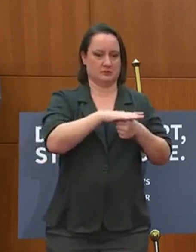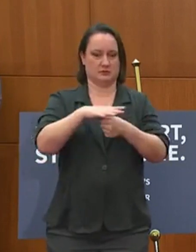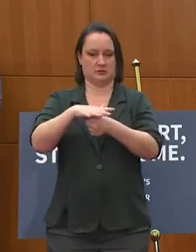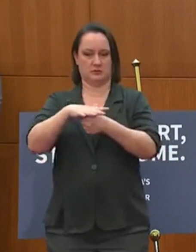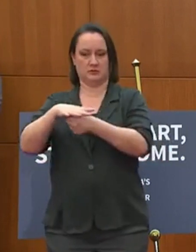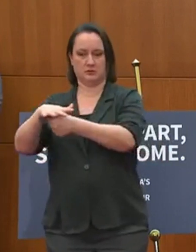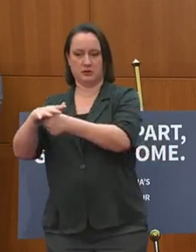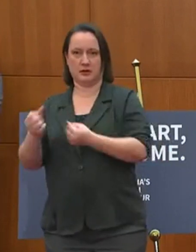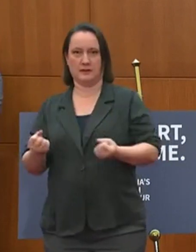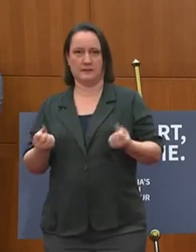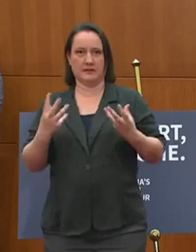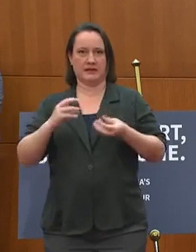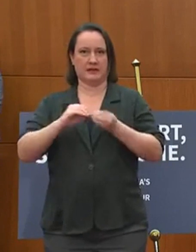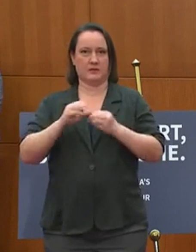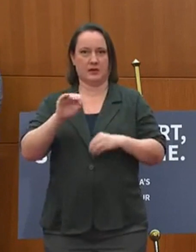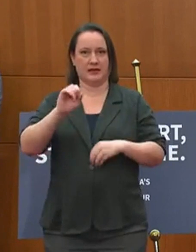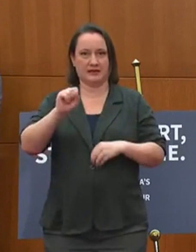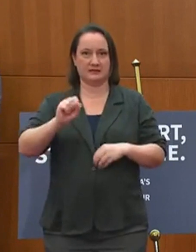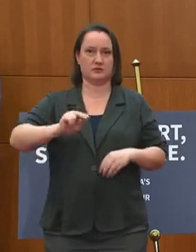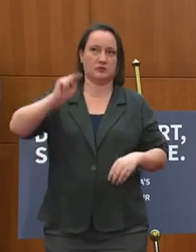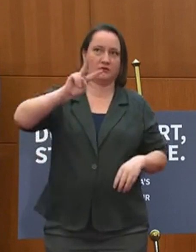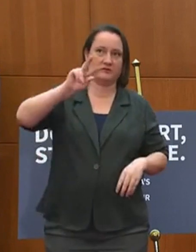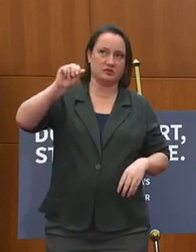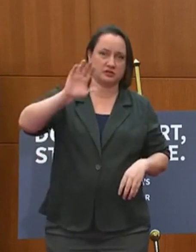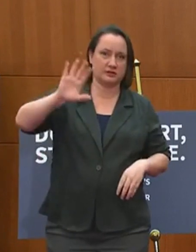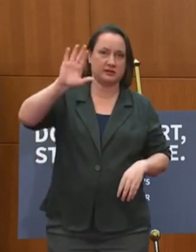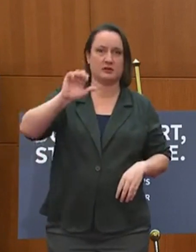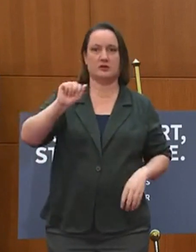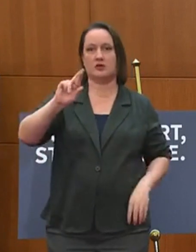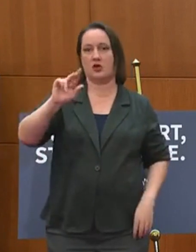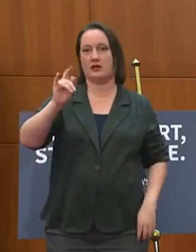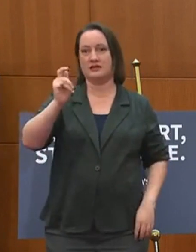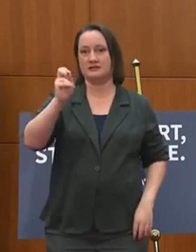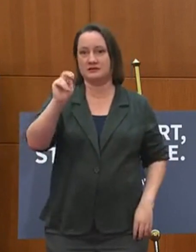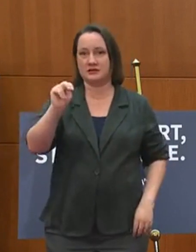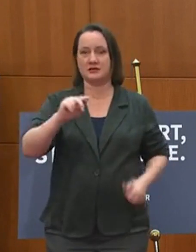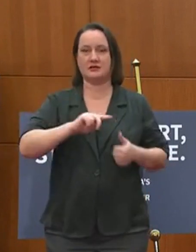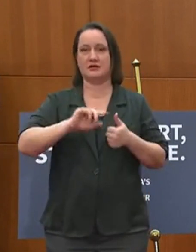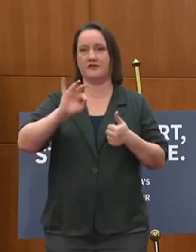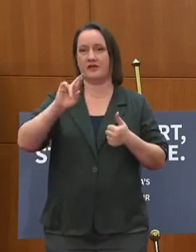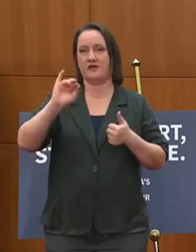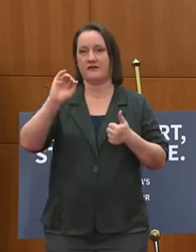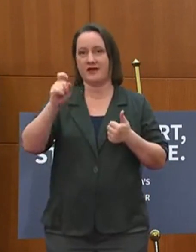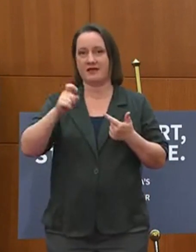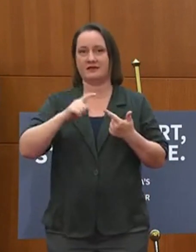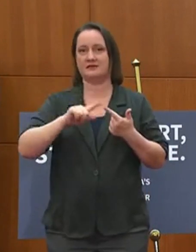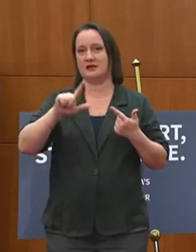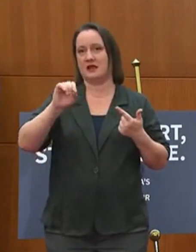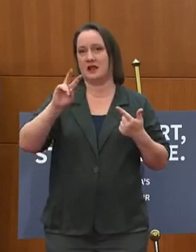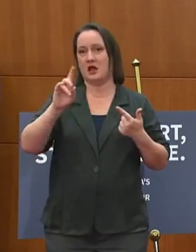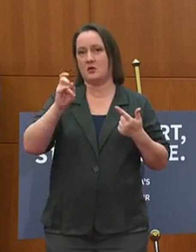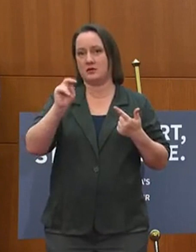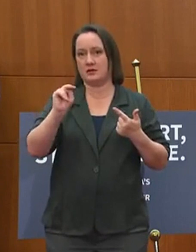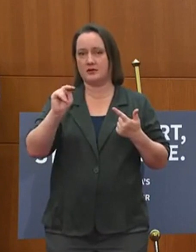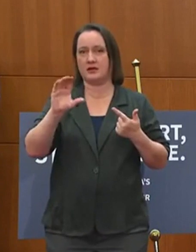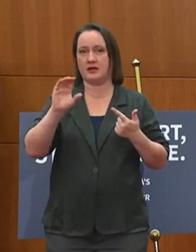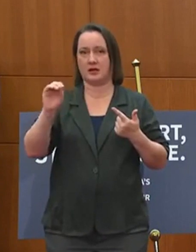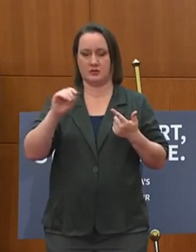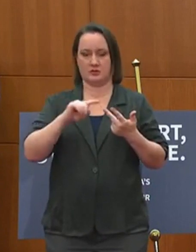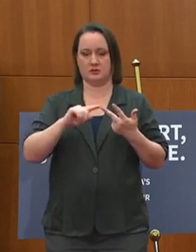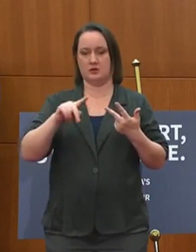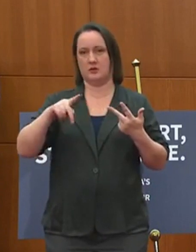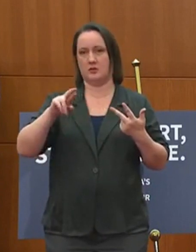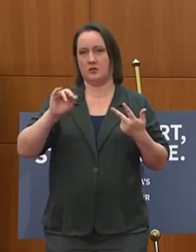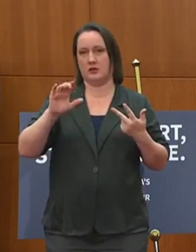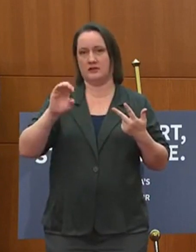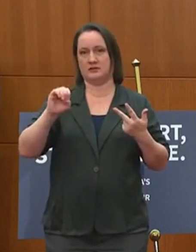of cases in Northern Virginia and Arlington, Fairfax, Loudoun counties, as well as Prince